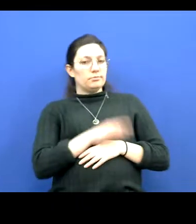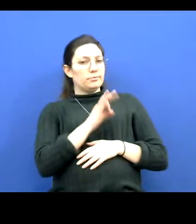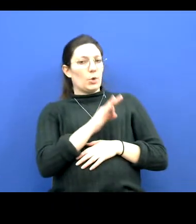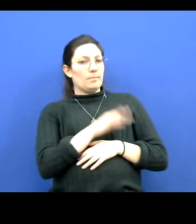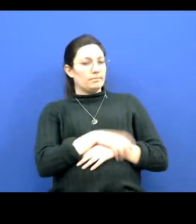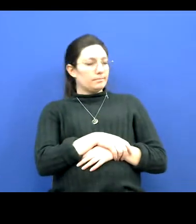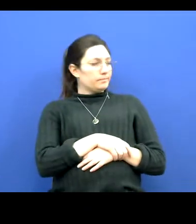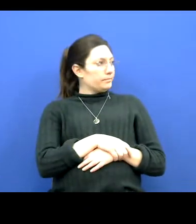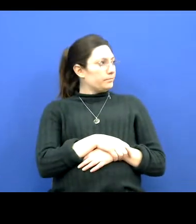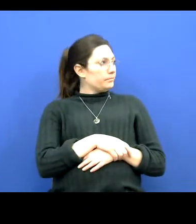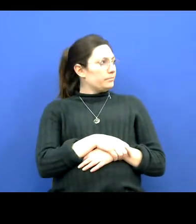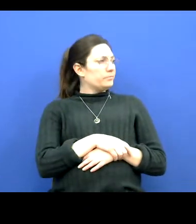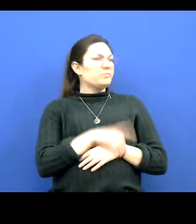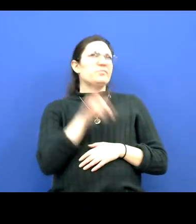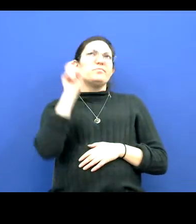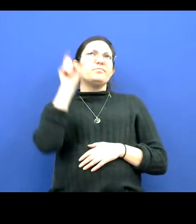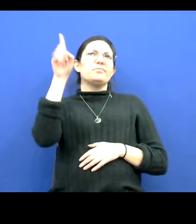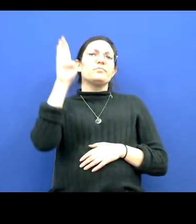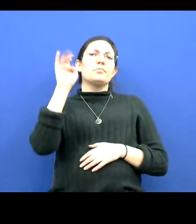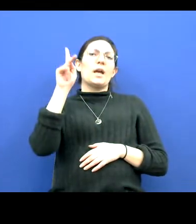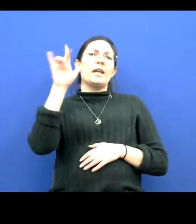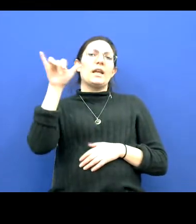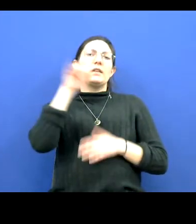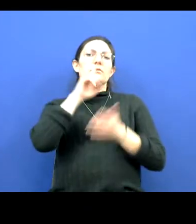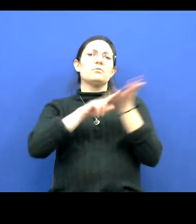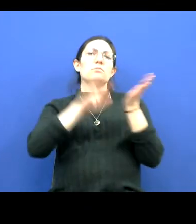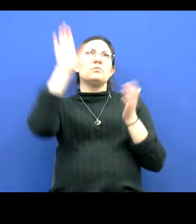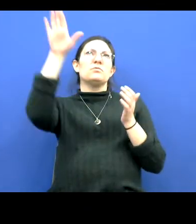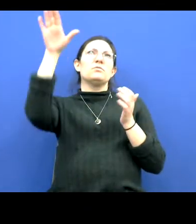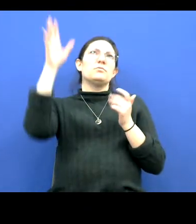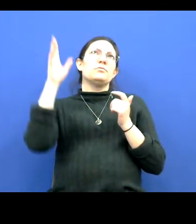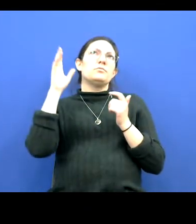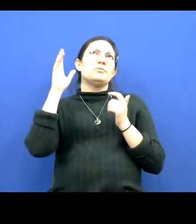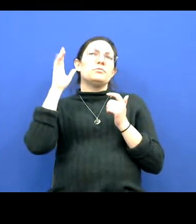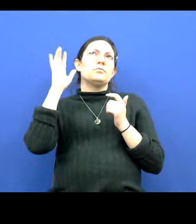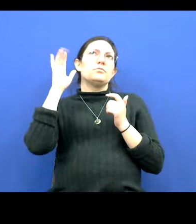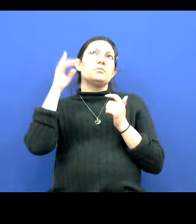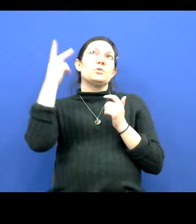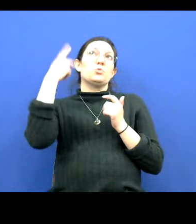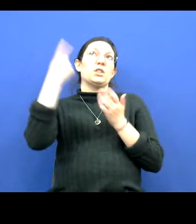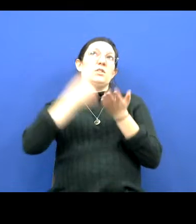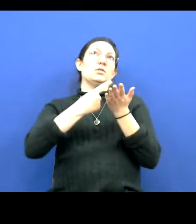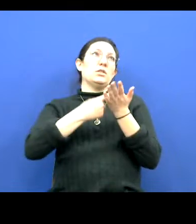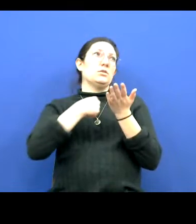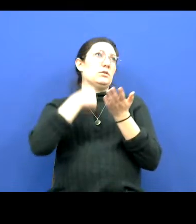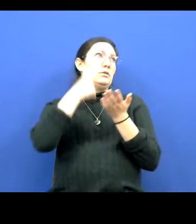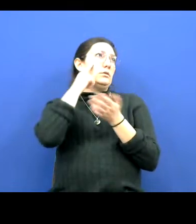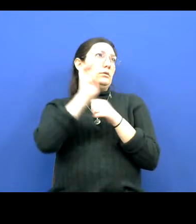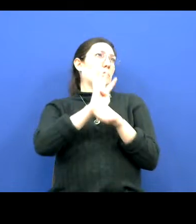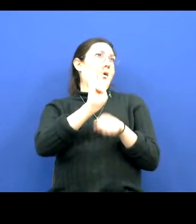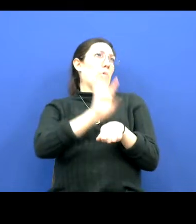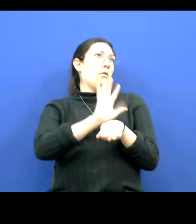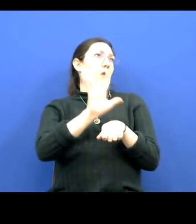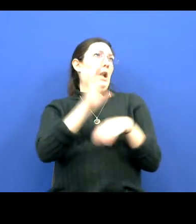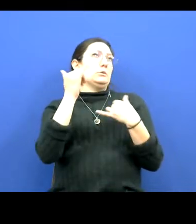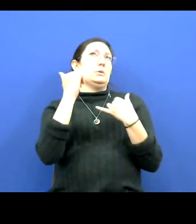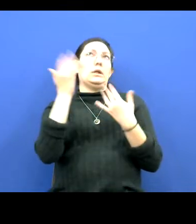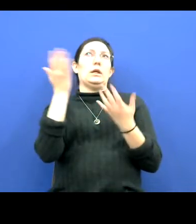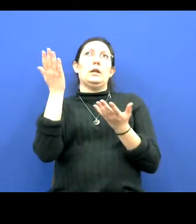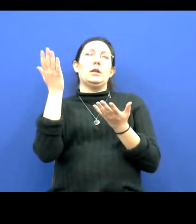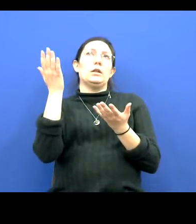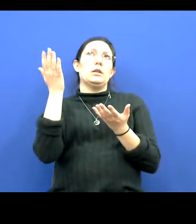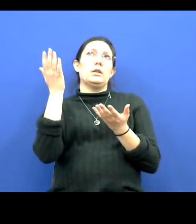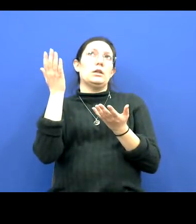Did we, Becky, based off of our discussion, I don't know what it was, 4 o'clock, 5 o'clock,